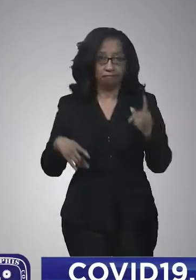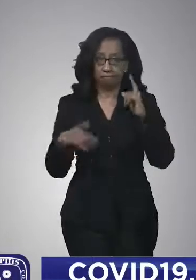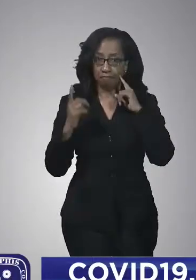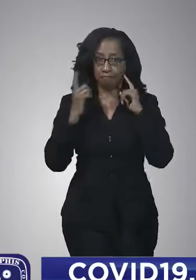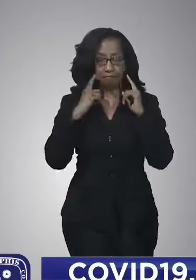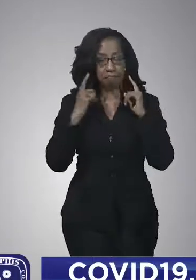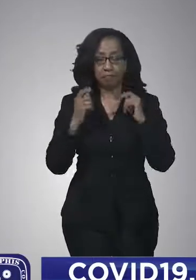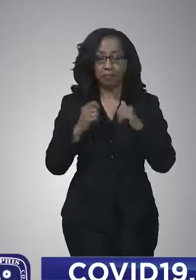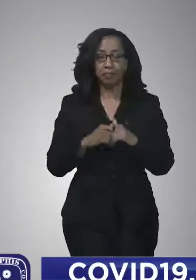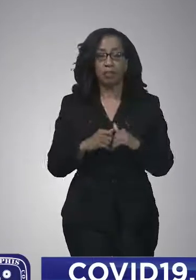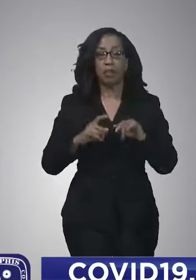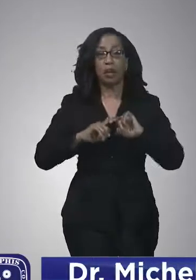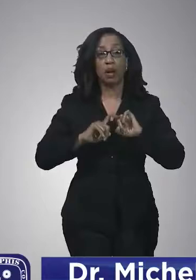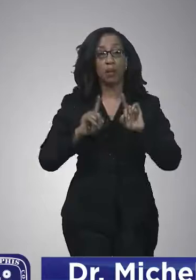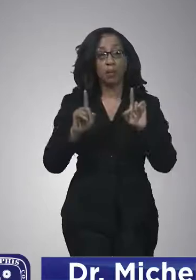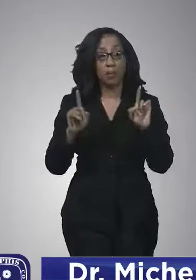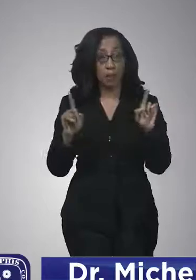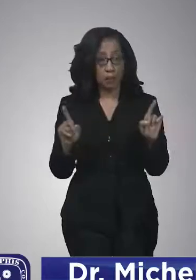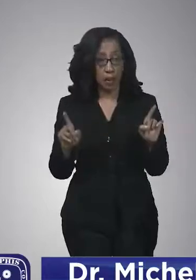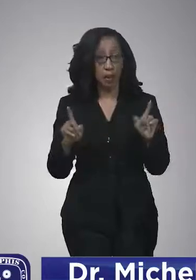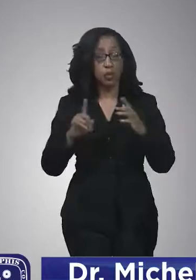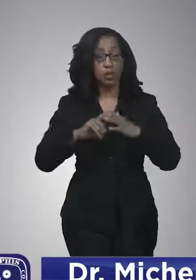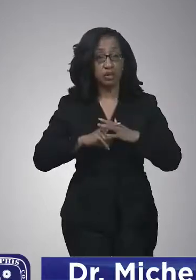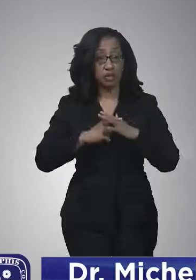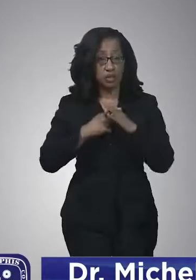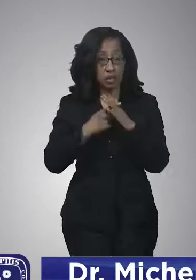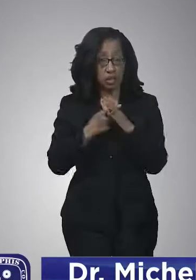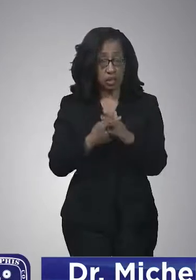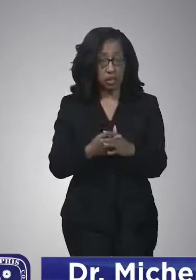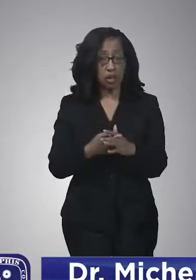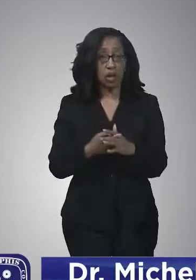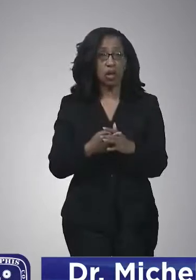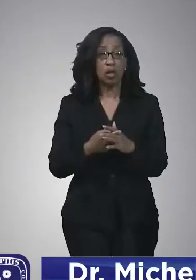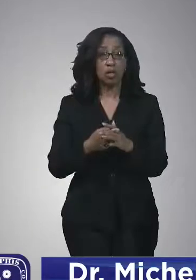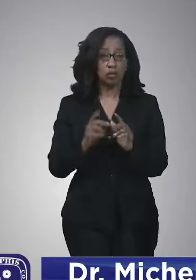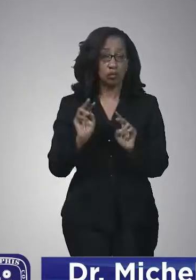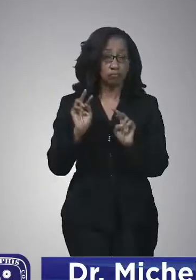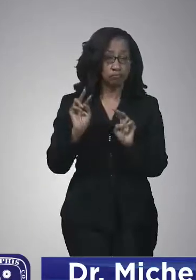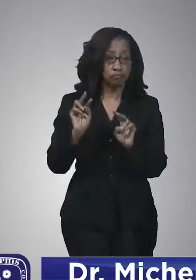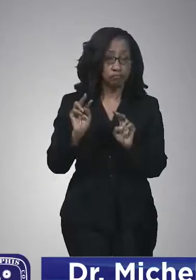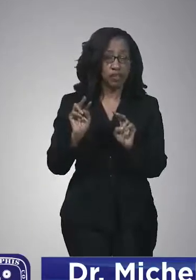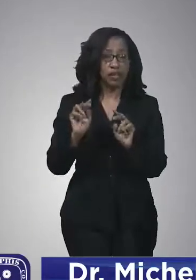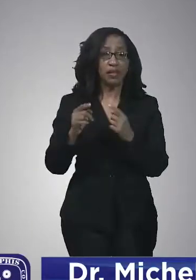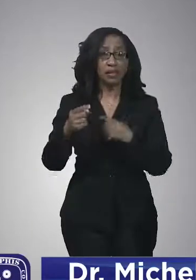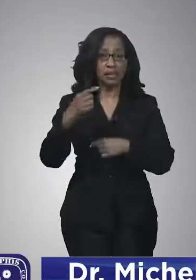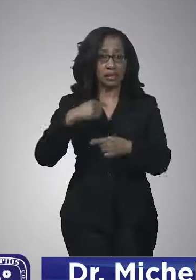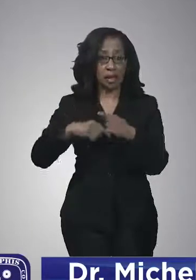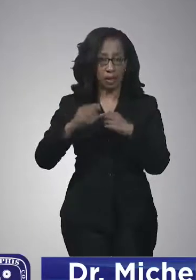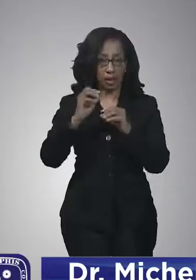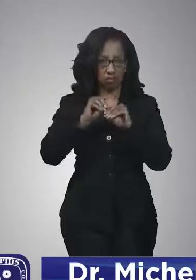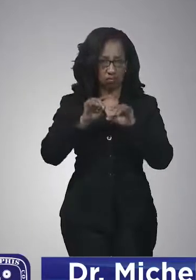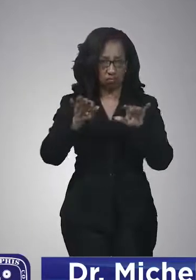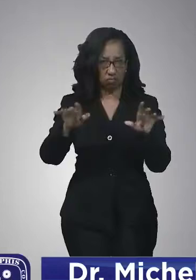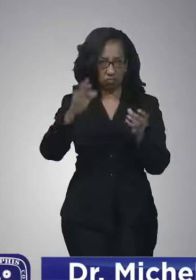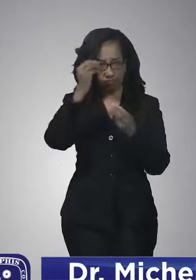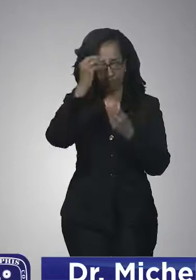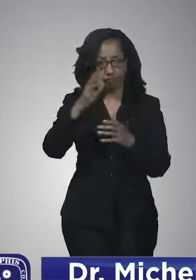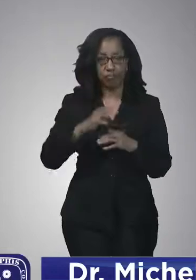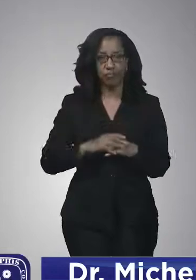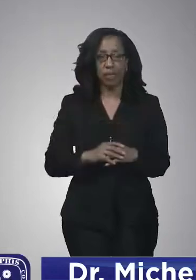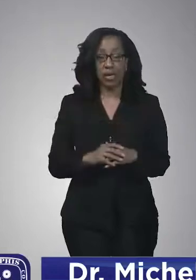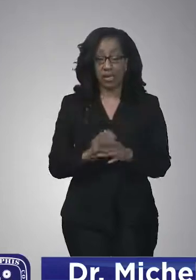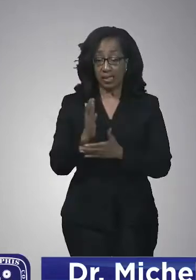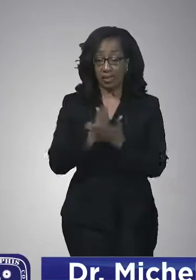yet, but we have started to socialize that that's coming, and we've had been invited to some meetings to kind